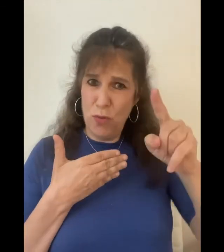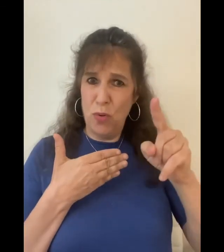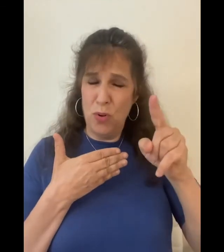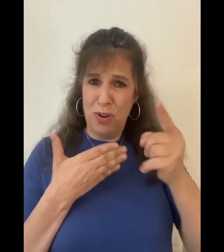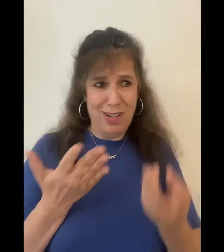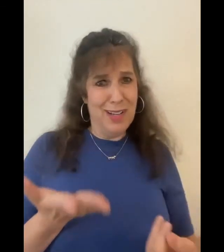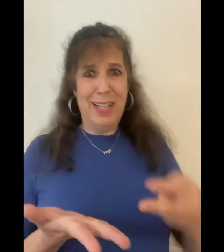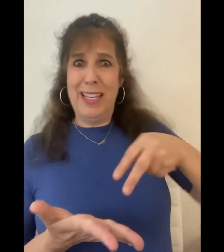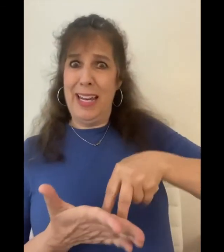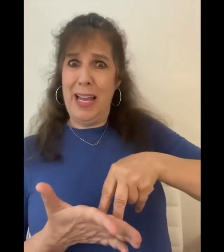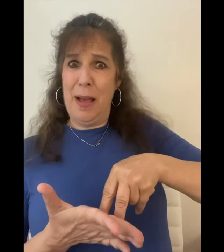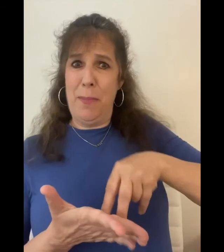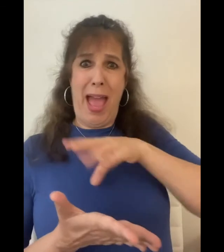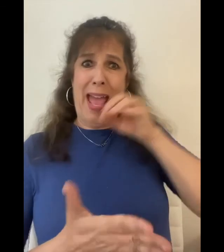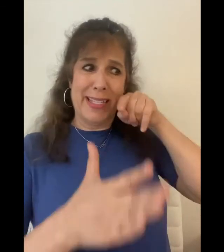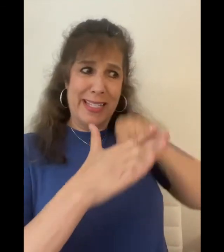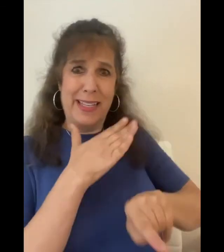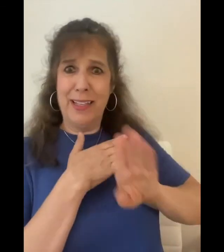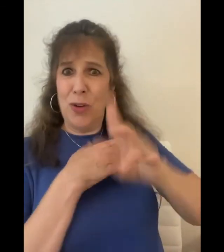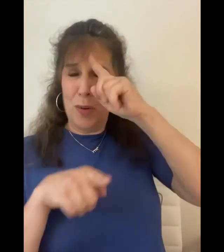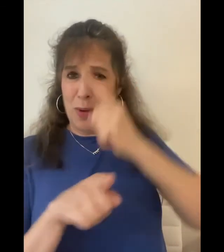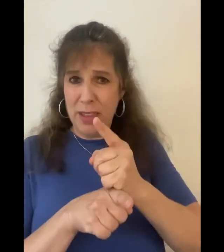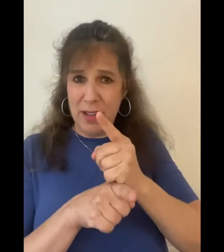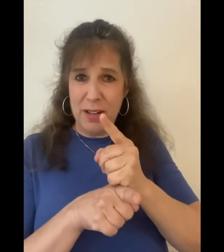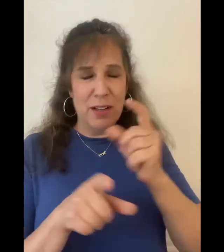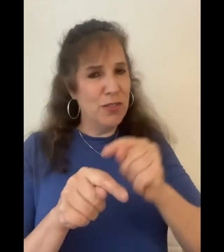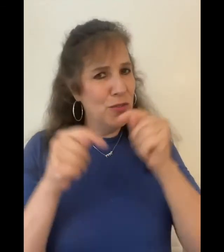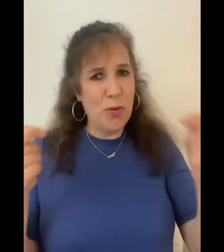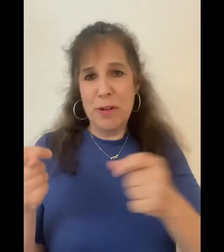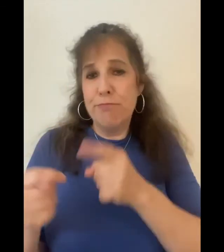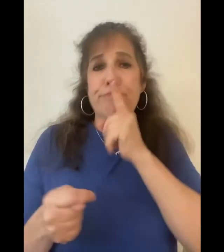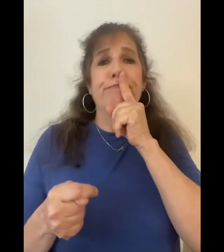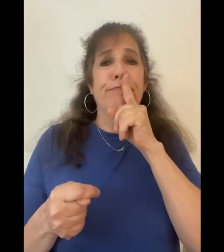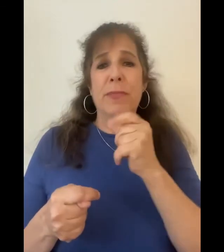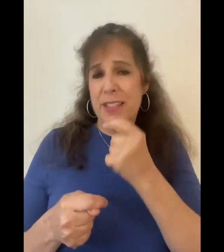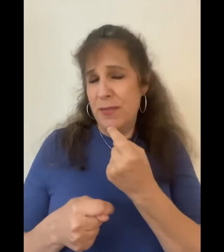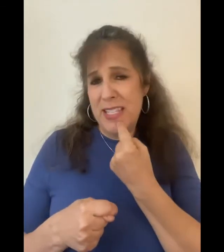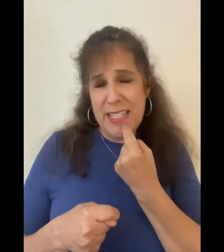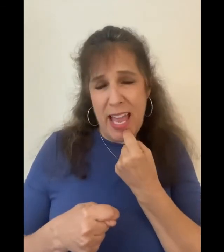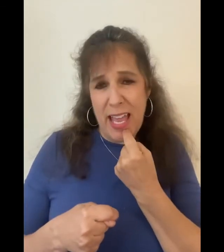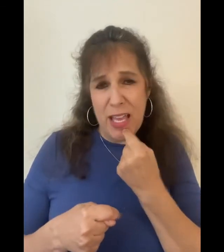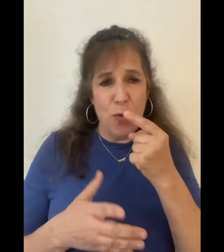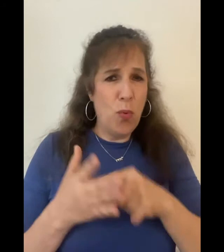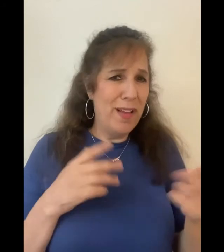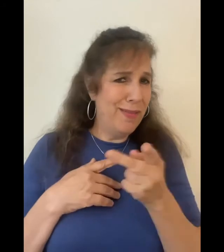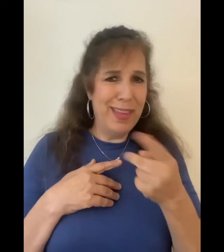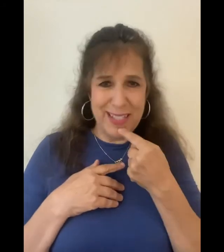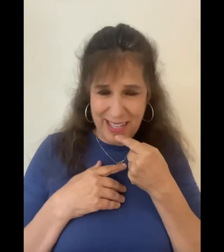up, rising, and killing your brother. So the Torah doesn't even tell us what they said. It just points out that that's what he did. And of course, for that he was